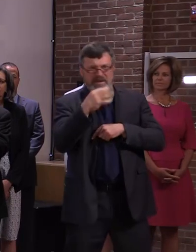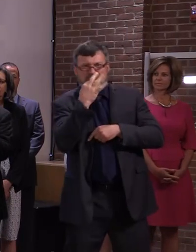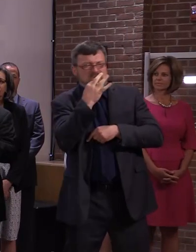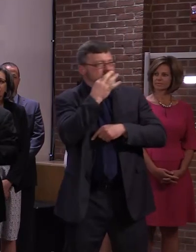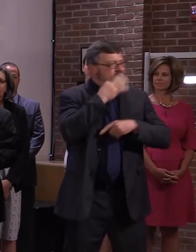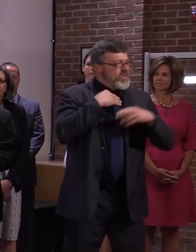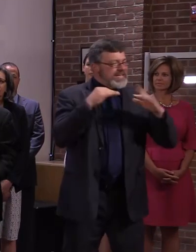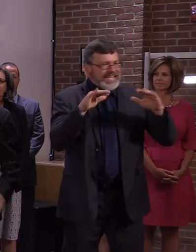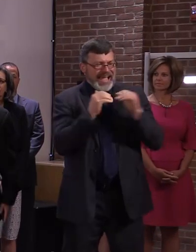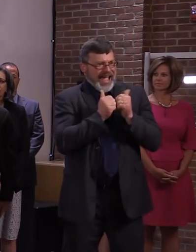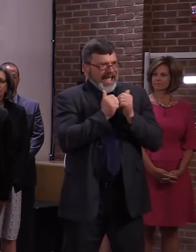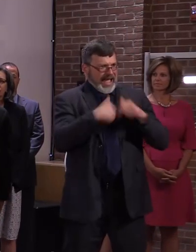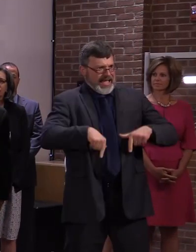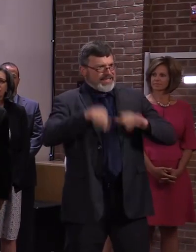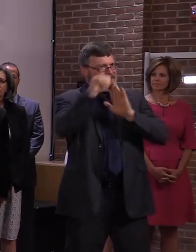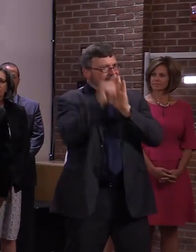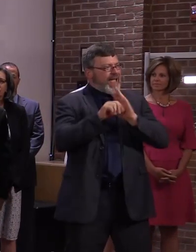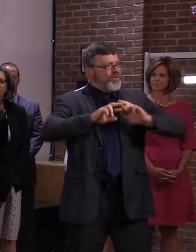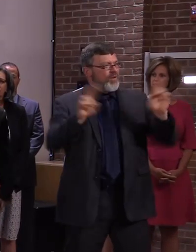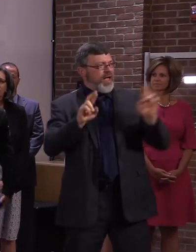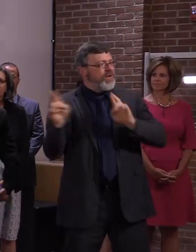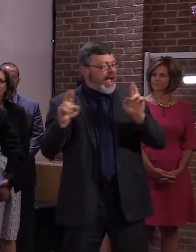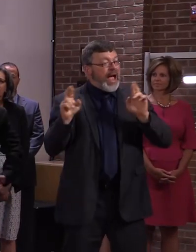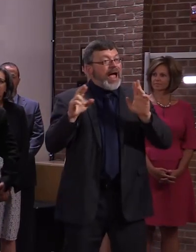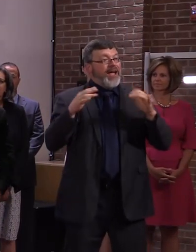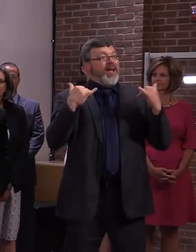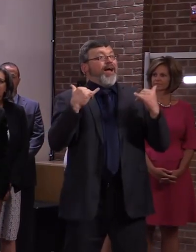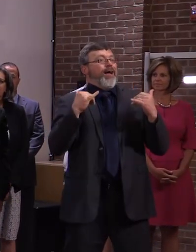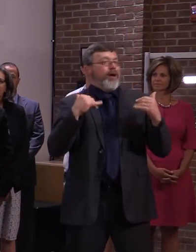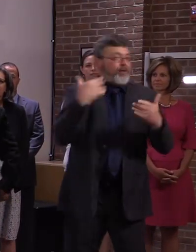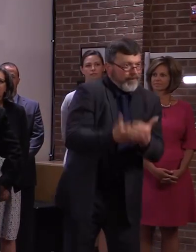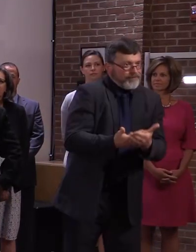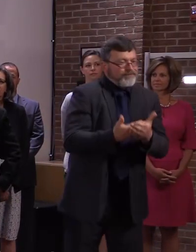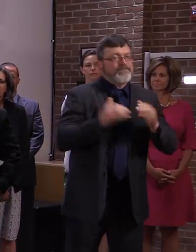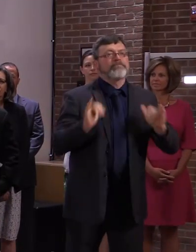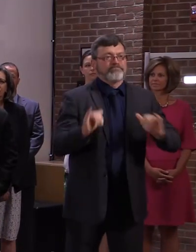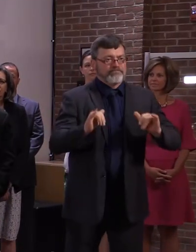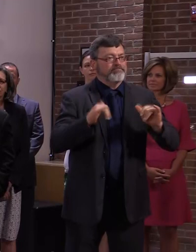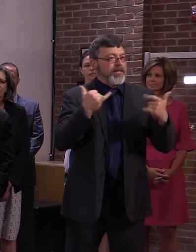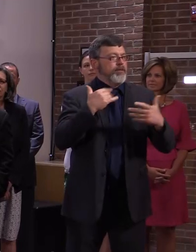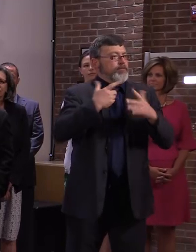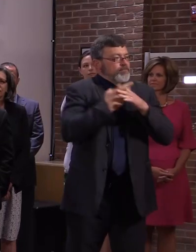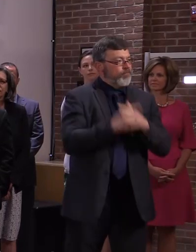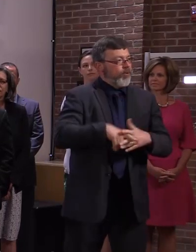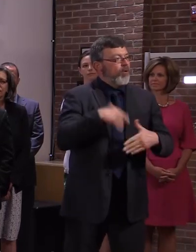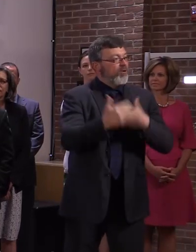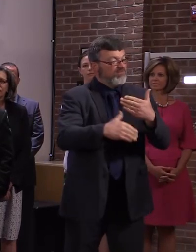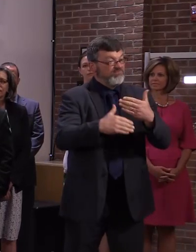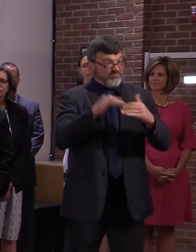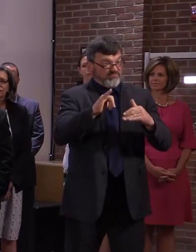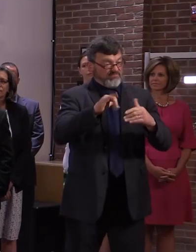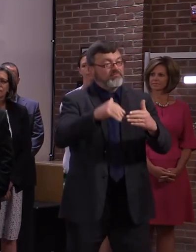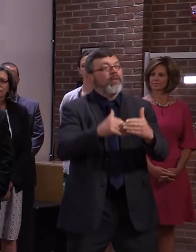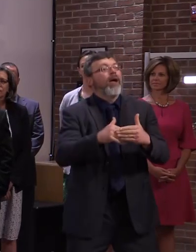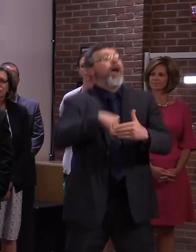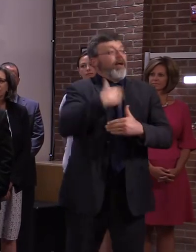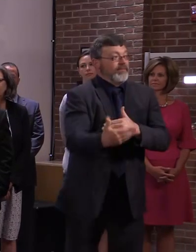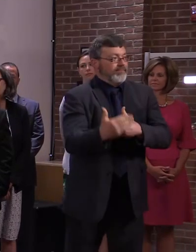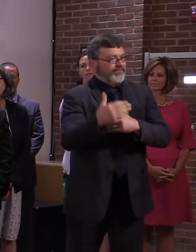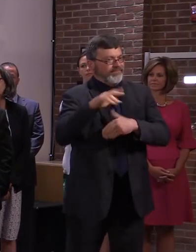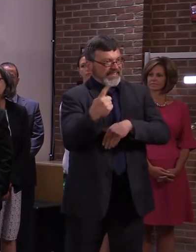what seemed to be the inevitable. A day later, we stood at the Emergency Operations